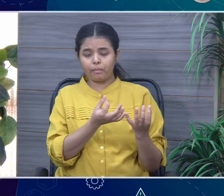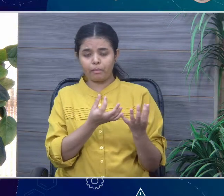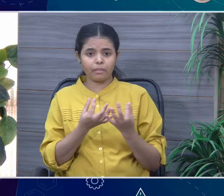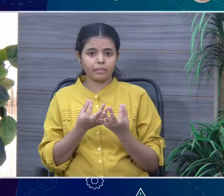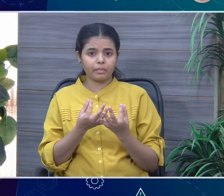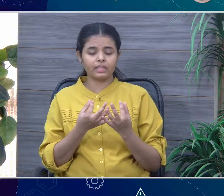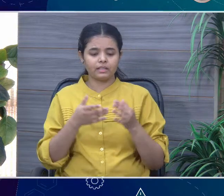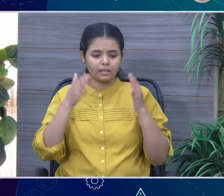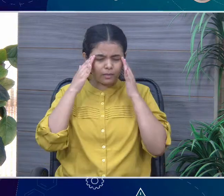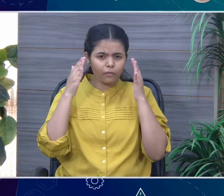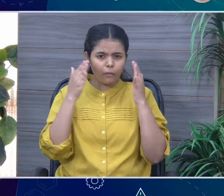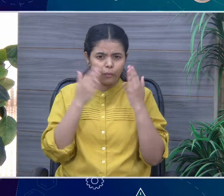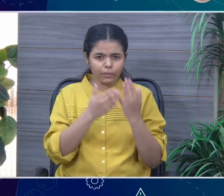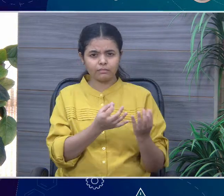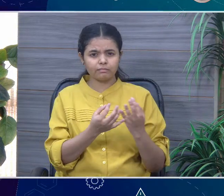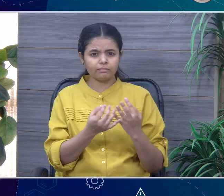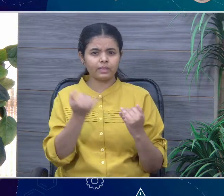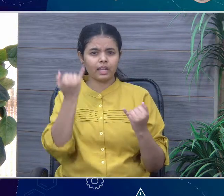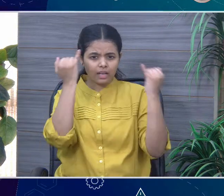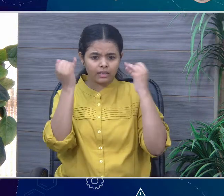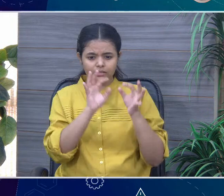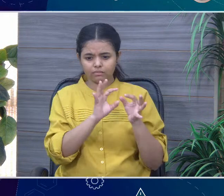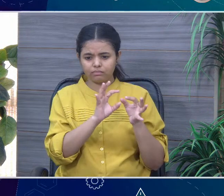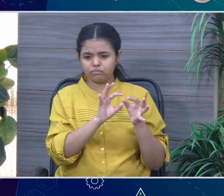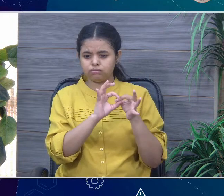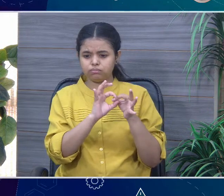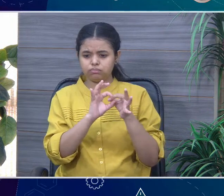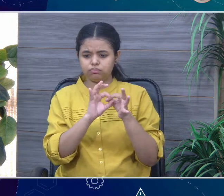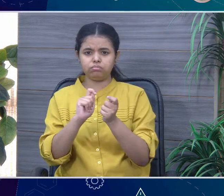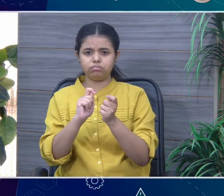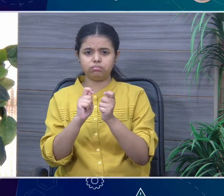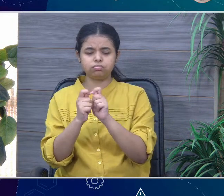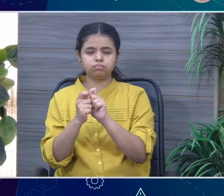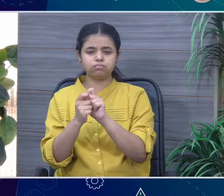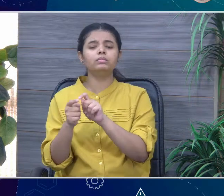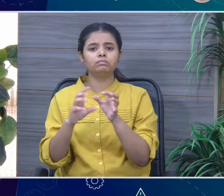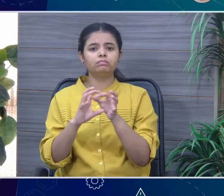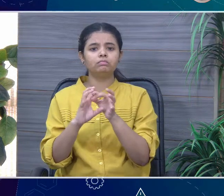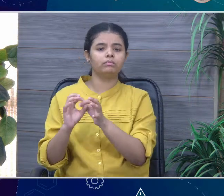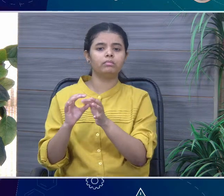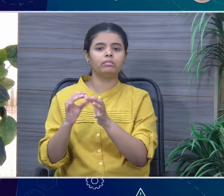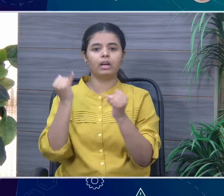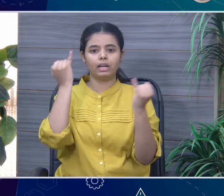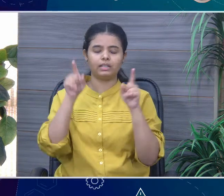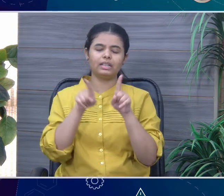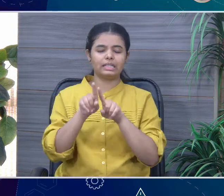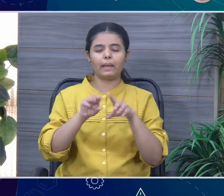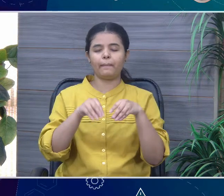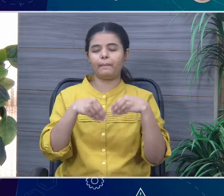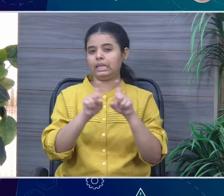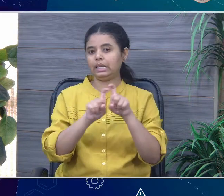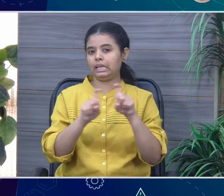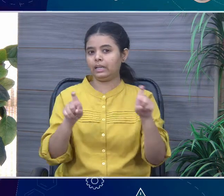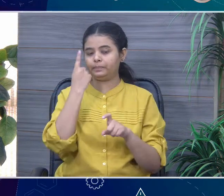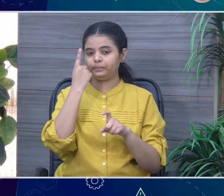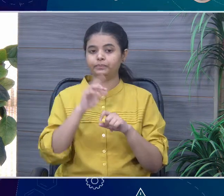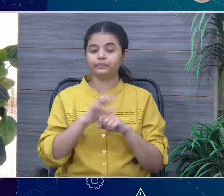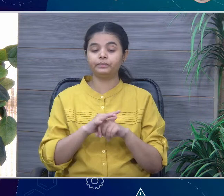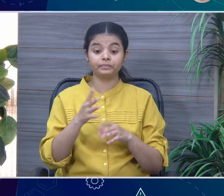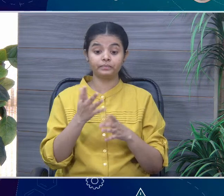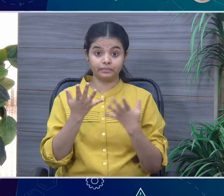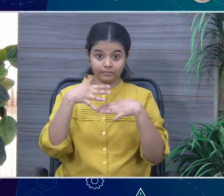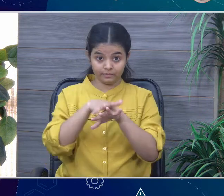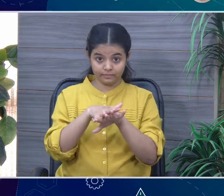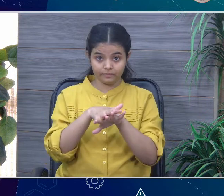Specific in the sense that some of the context would be very specific, right? Like for example, because we were talking of